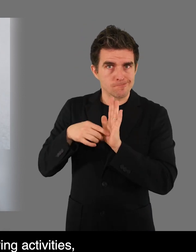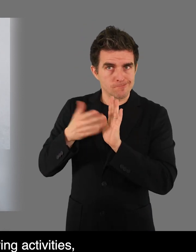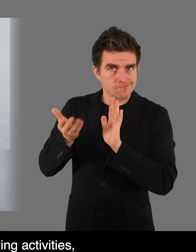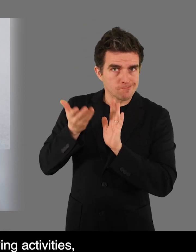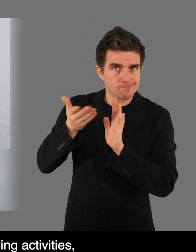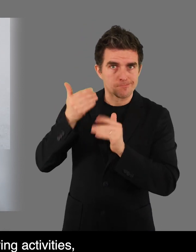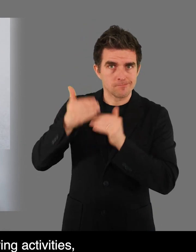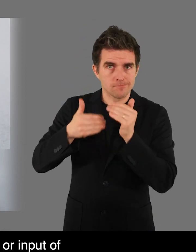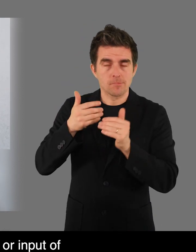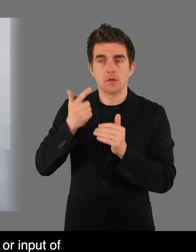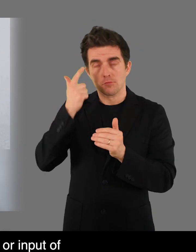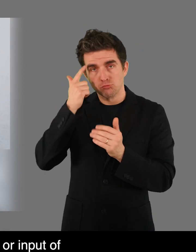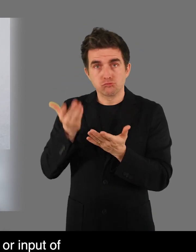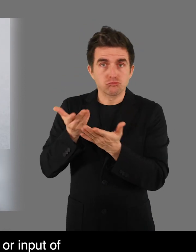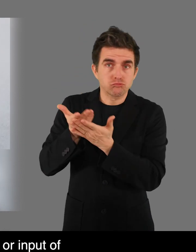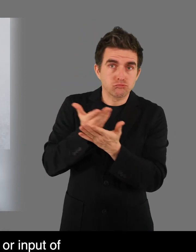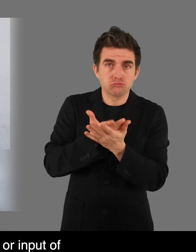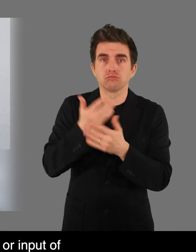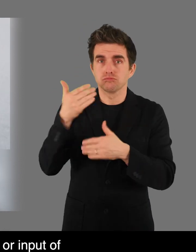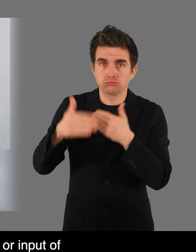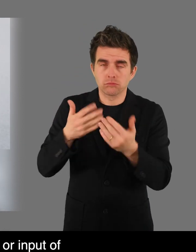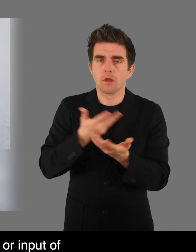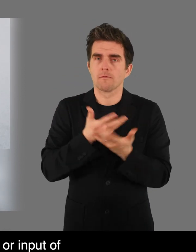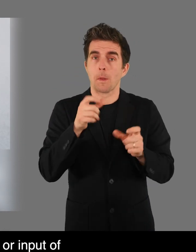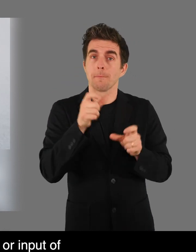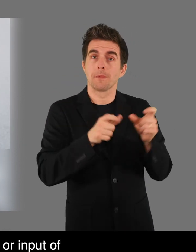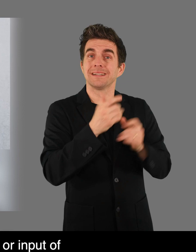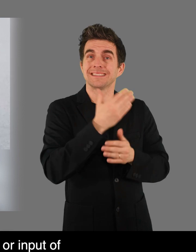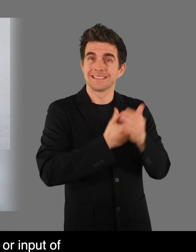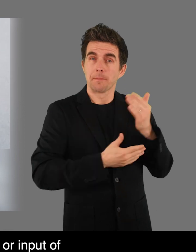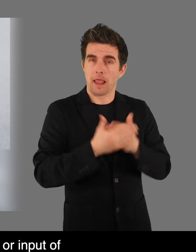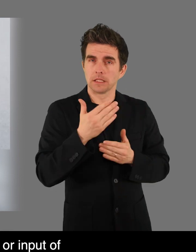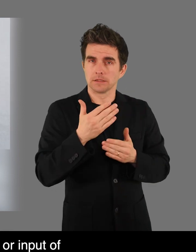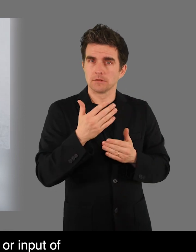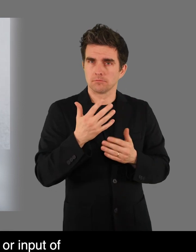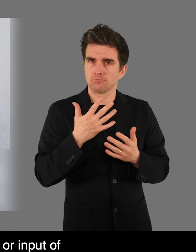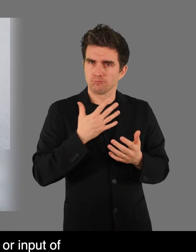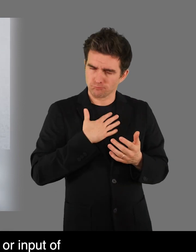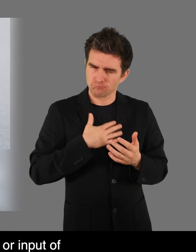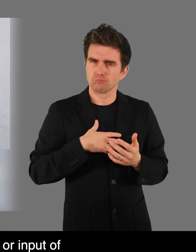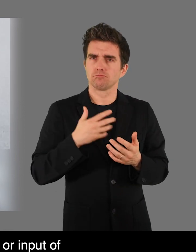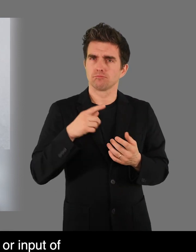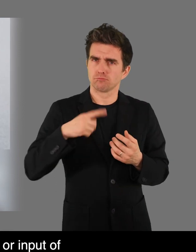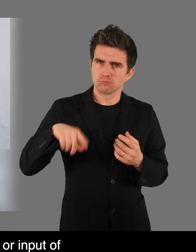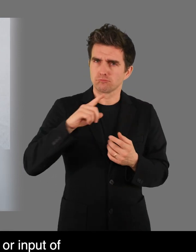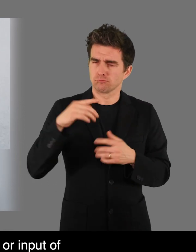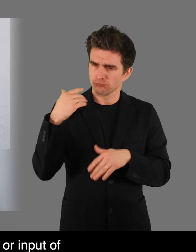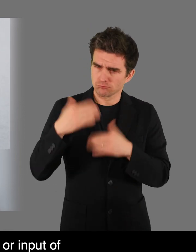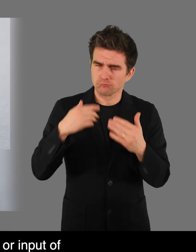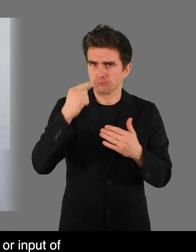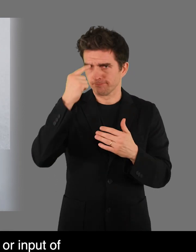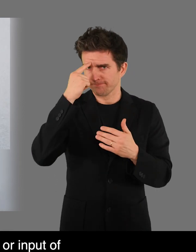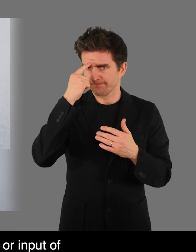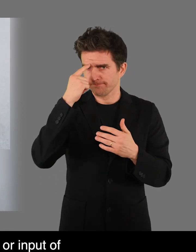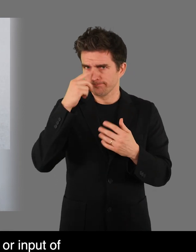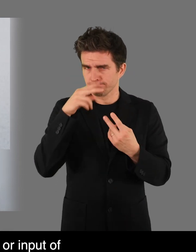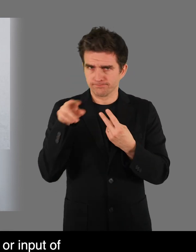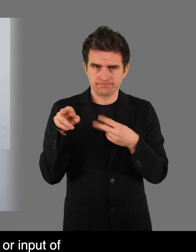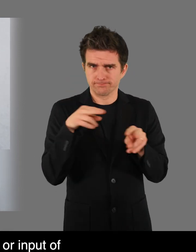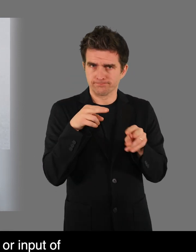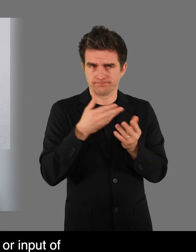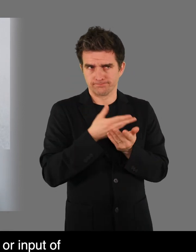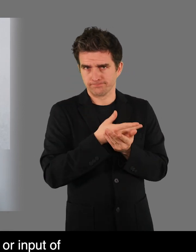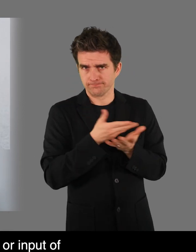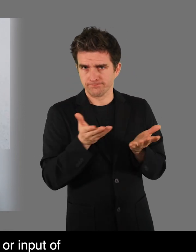who can influence those policies to ensure that the proposals we make or input of persons with disabilities